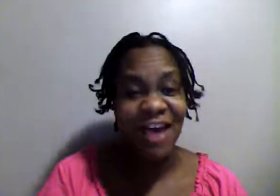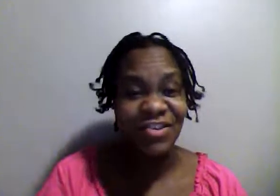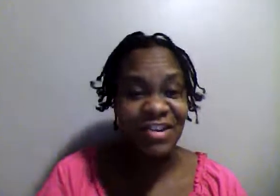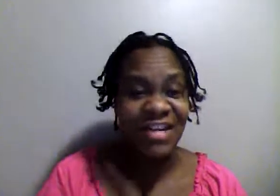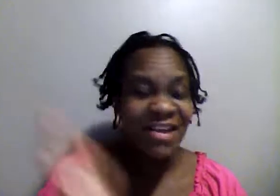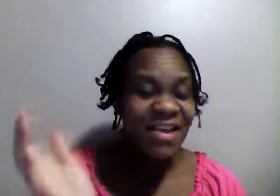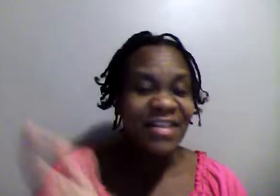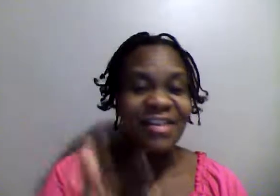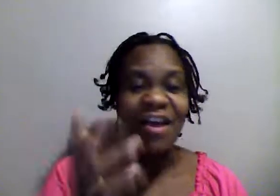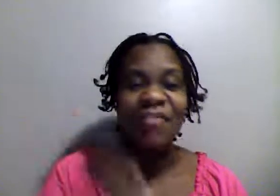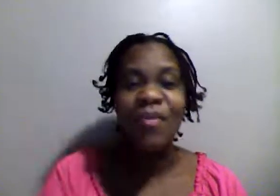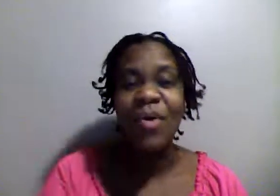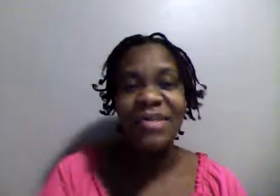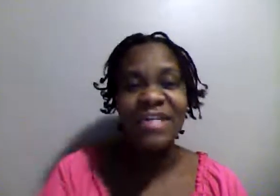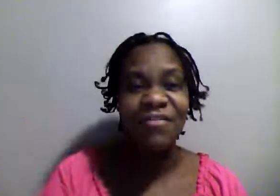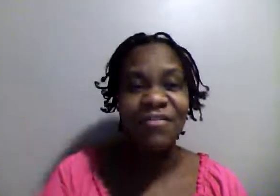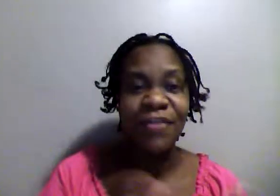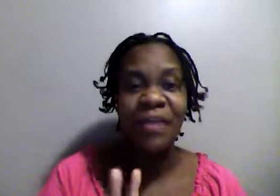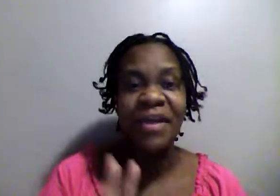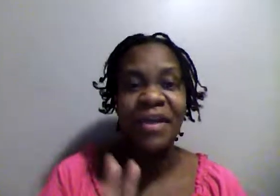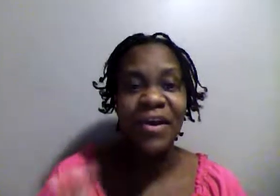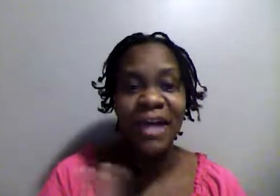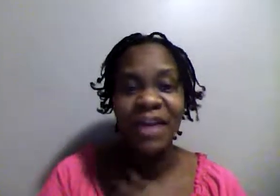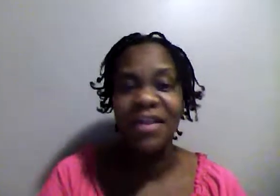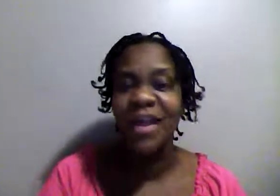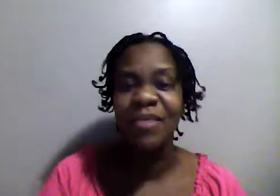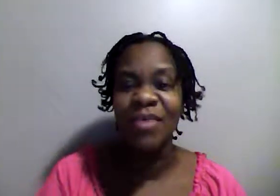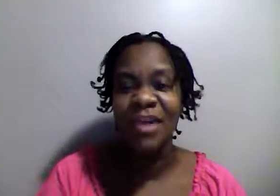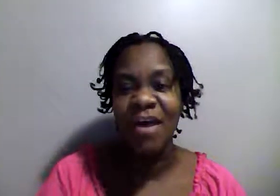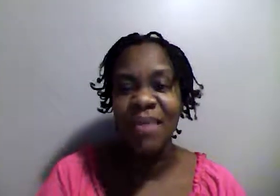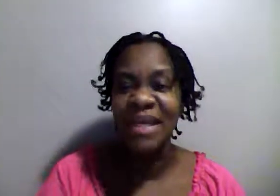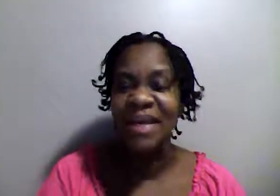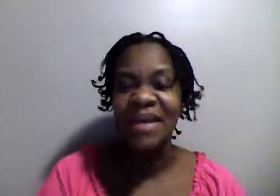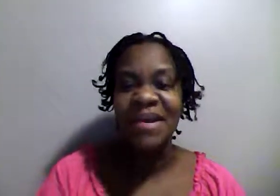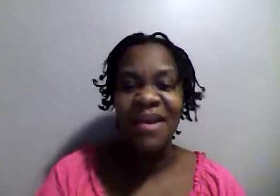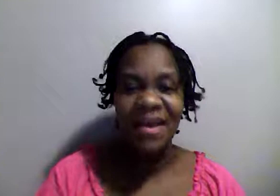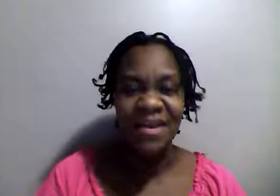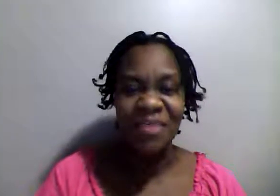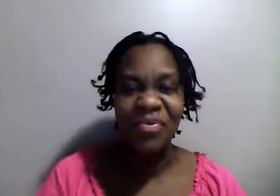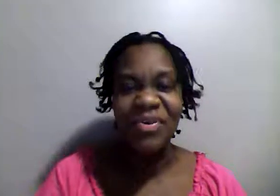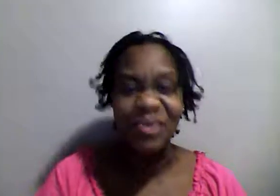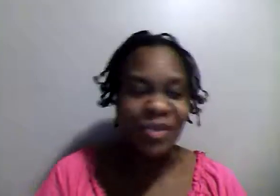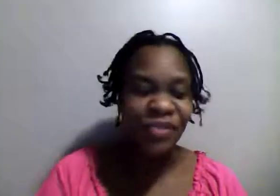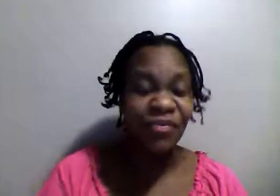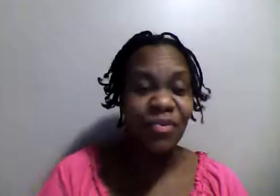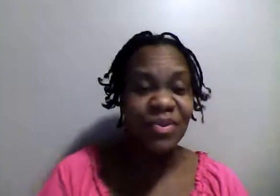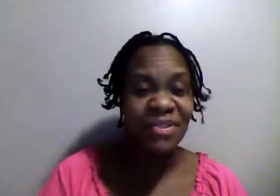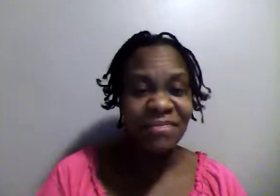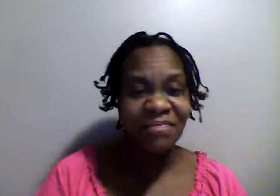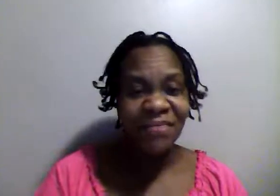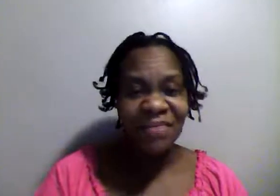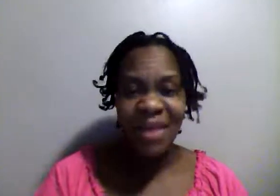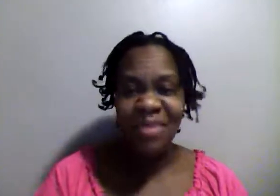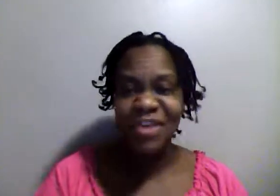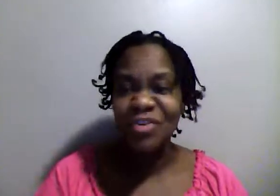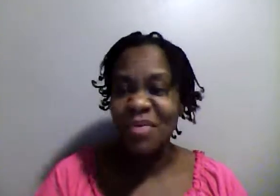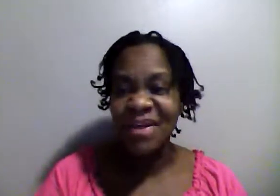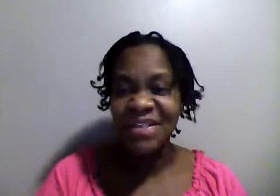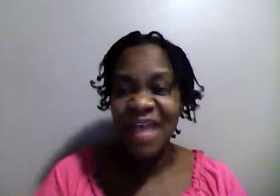actually start focusing on flowering earlier than it would normally and then produce fruits. I'm not sure what the science